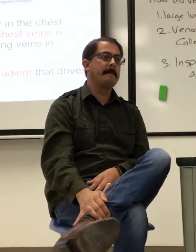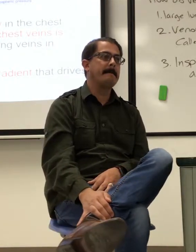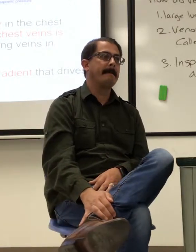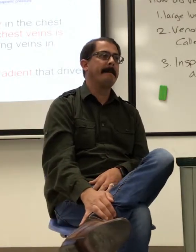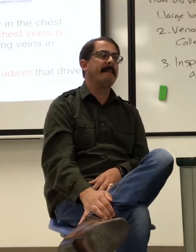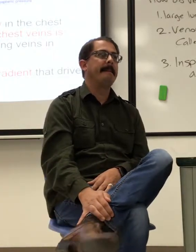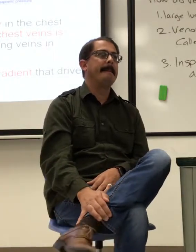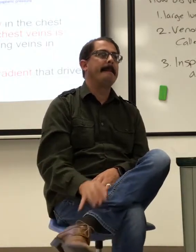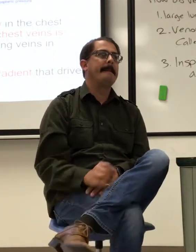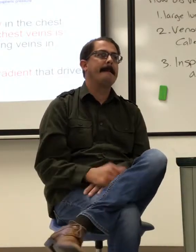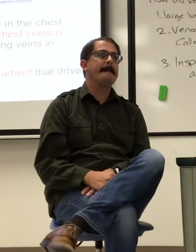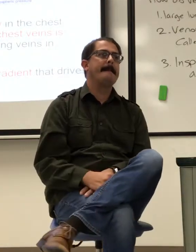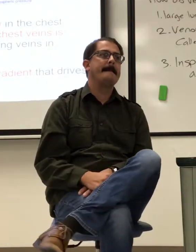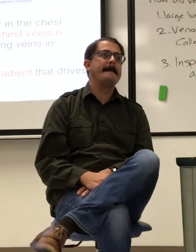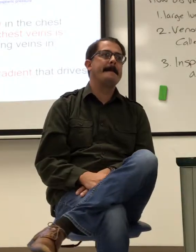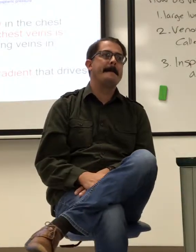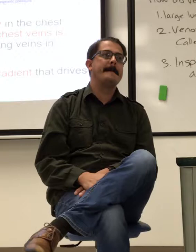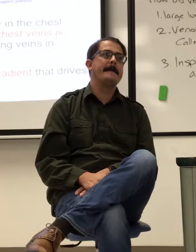relative